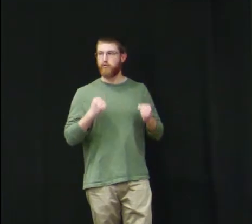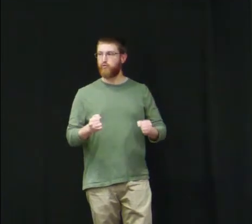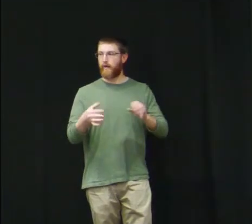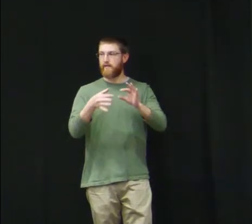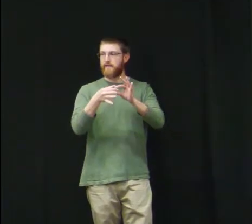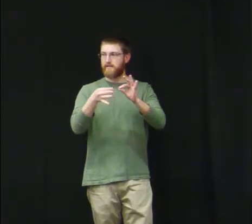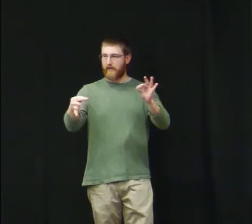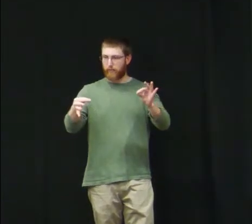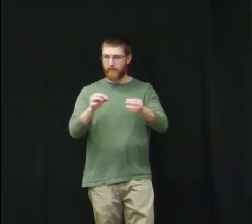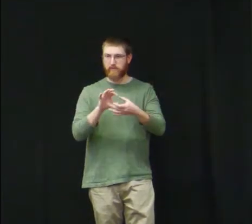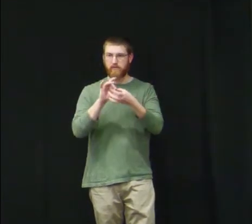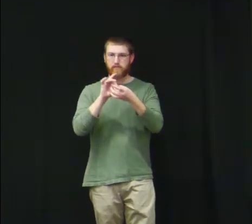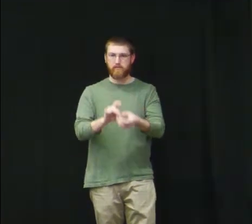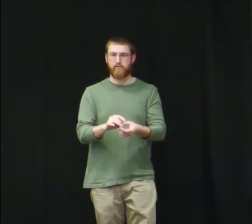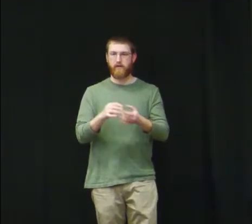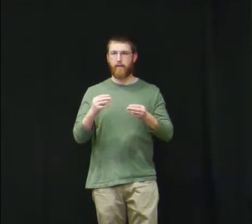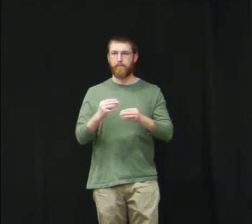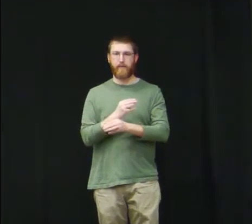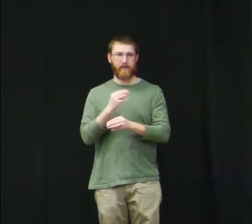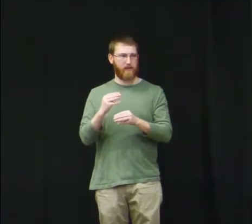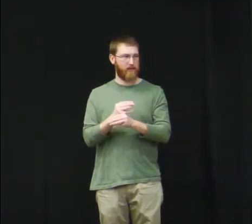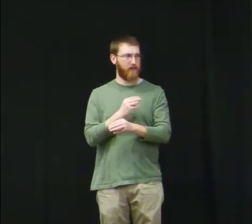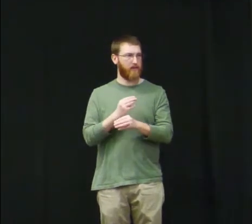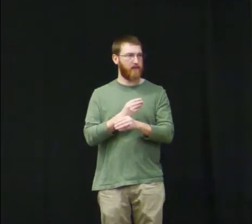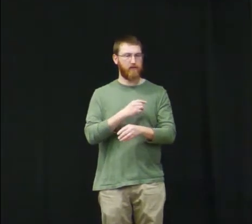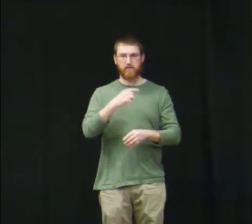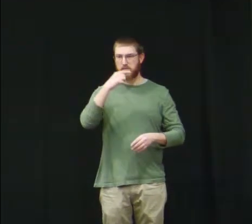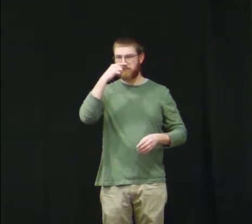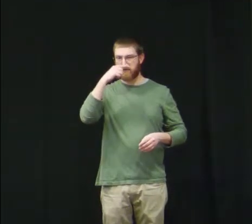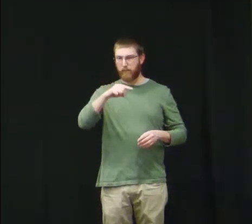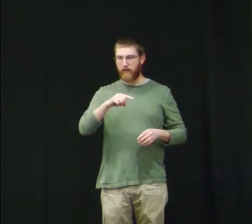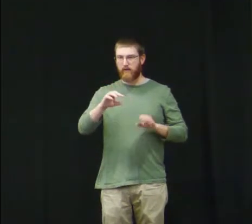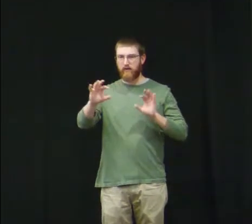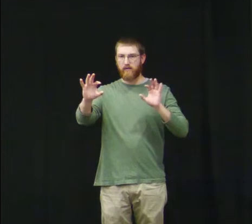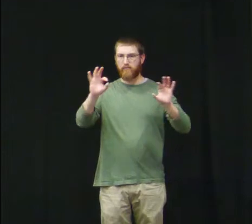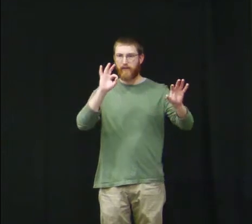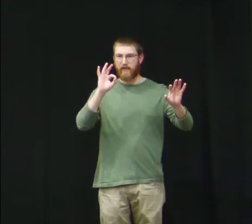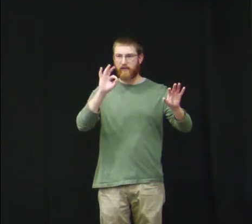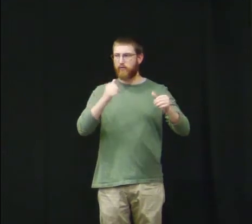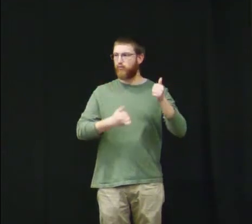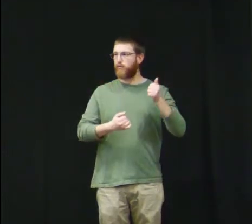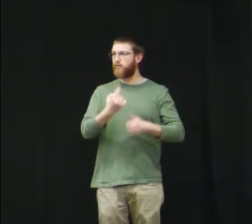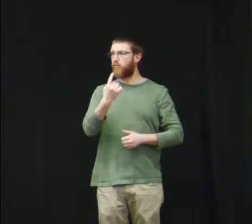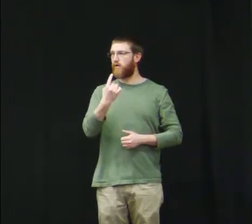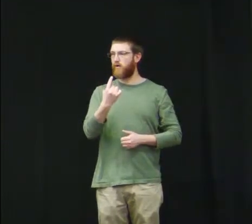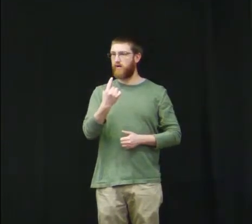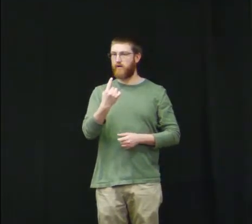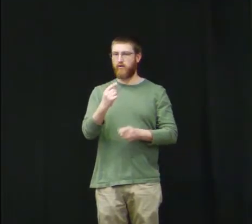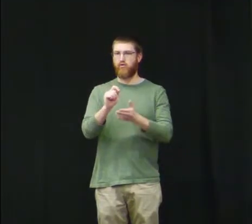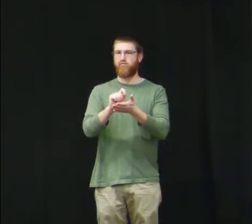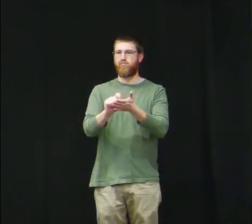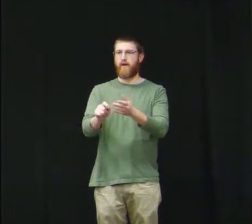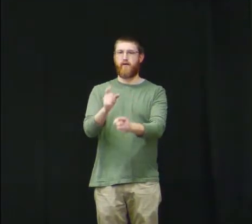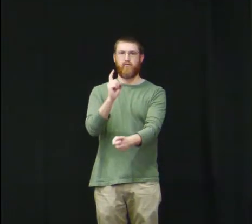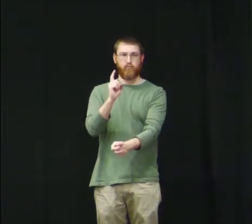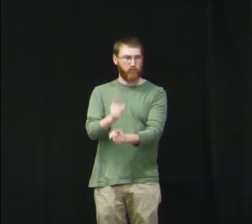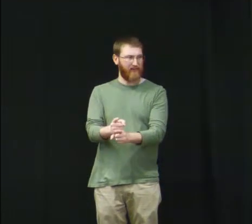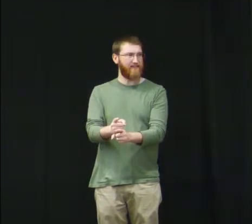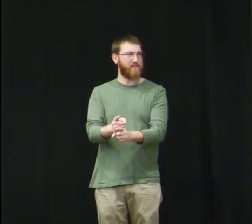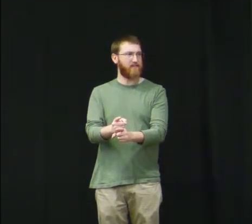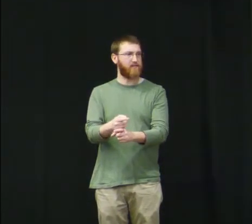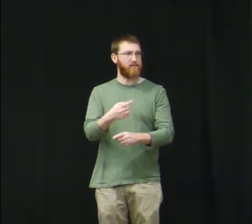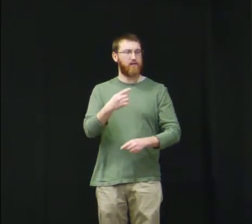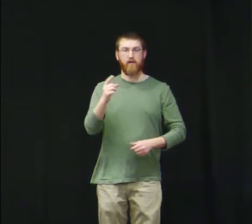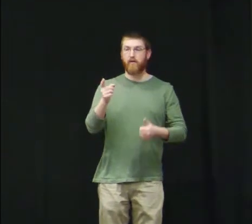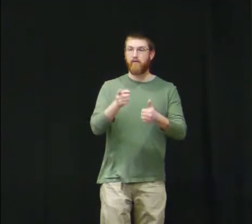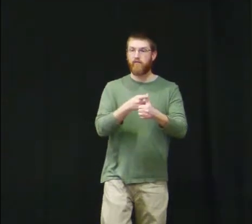about math. And we just kind of want you to pick the one that is written correctly. So the first one is Johnny